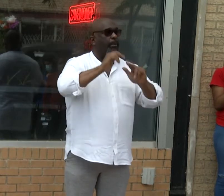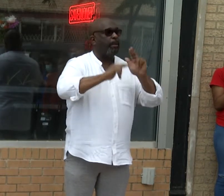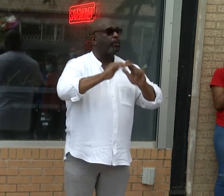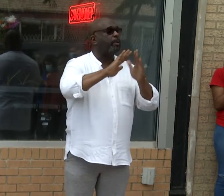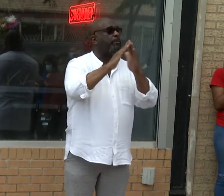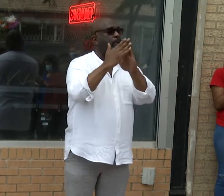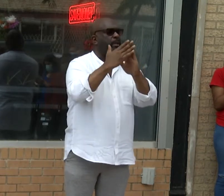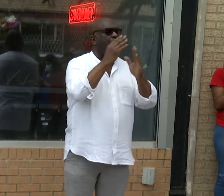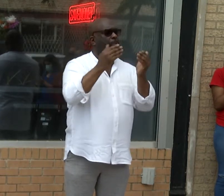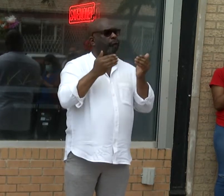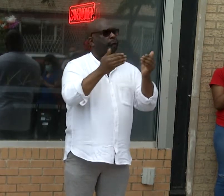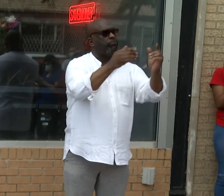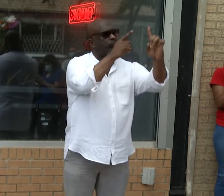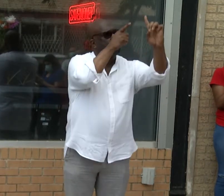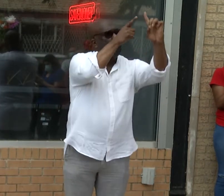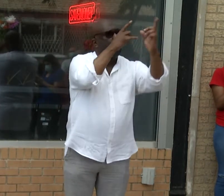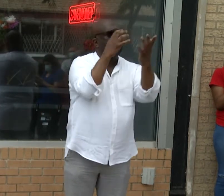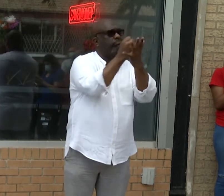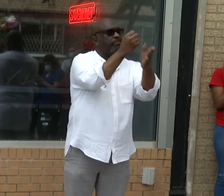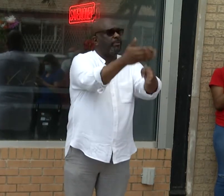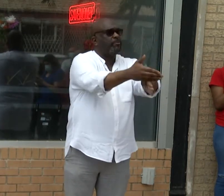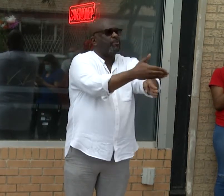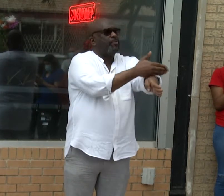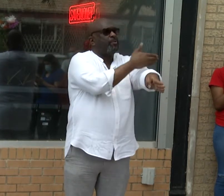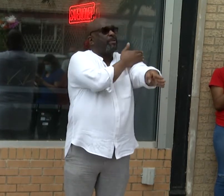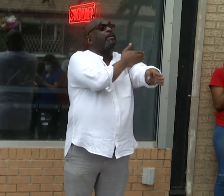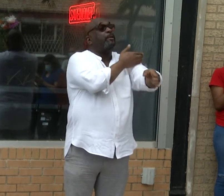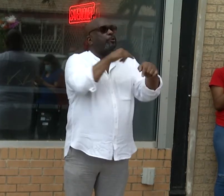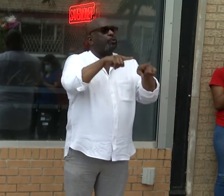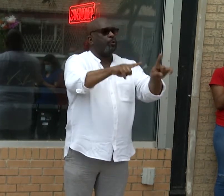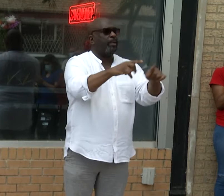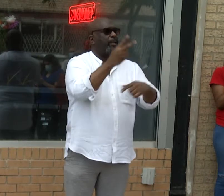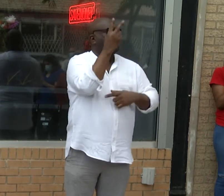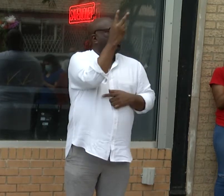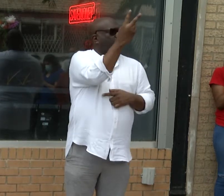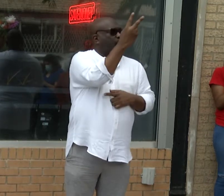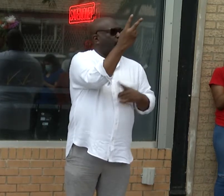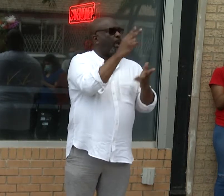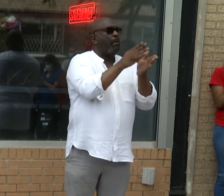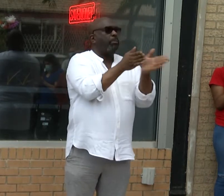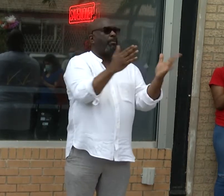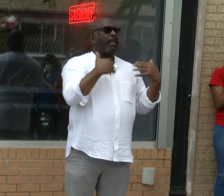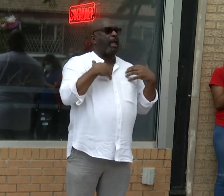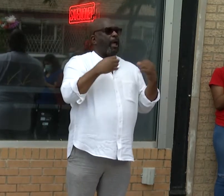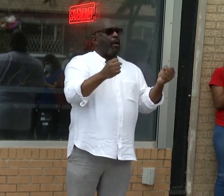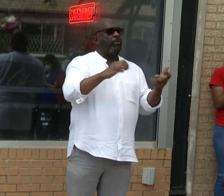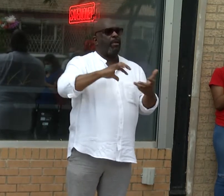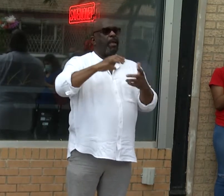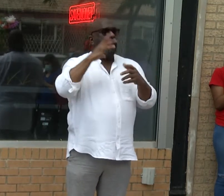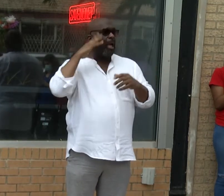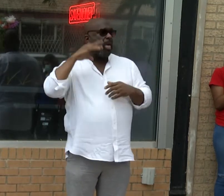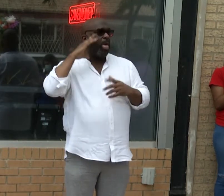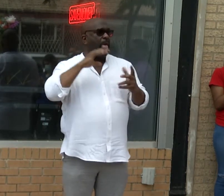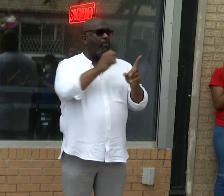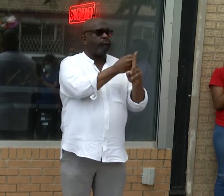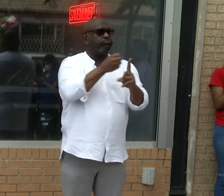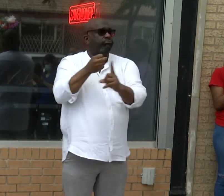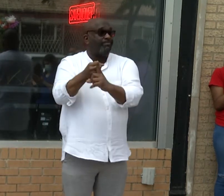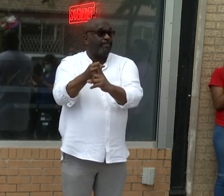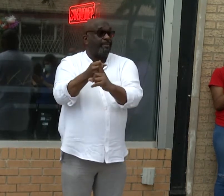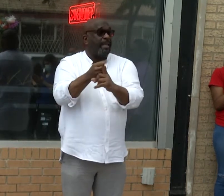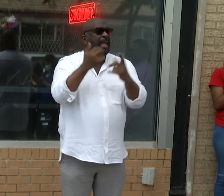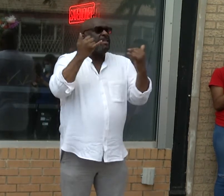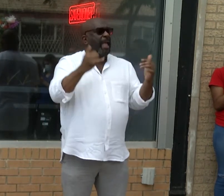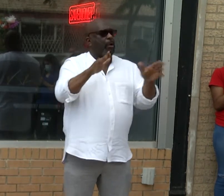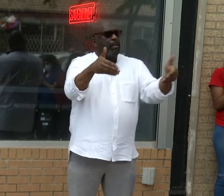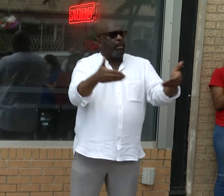move towards recovery during these two public health pandemics. Now I'd like to introduce my